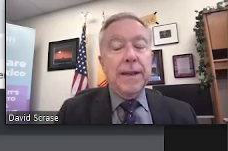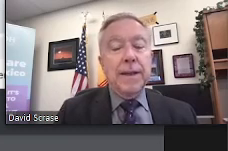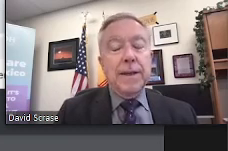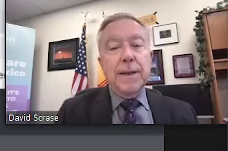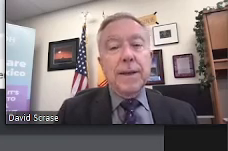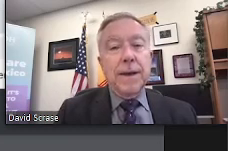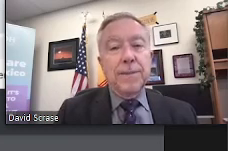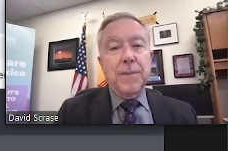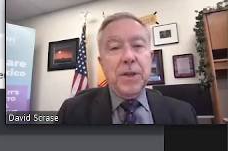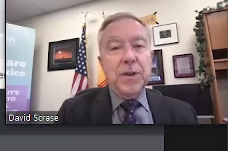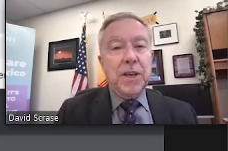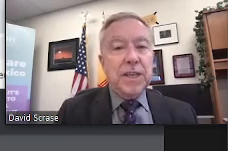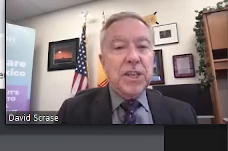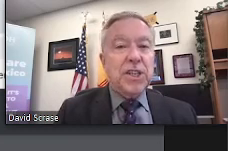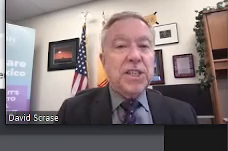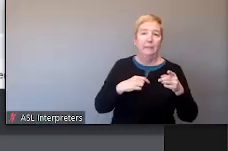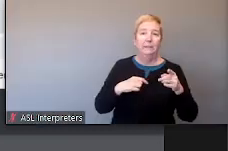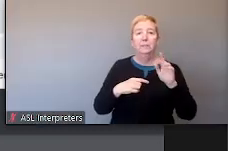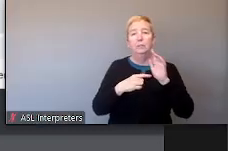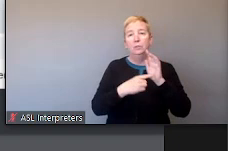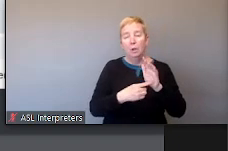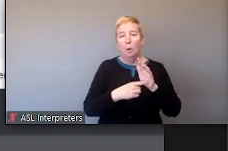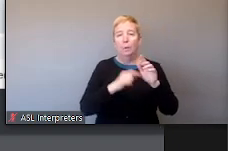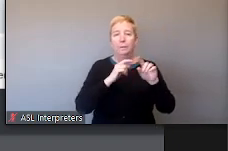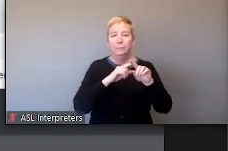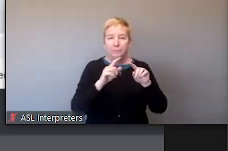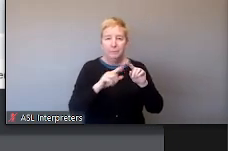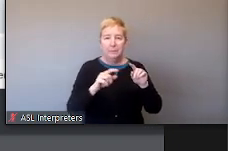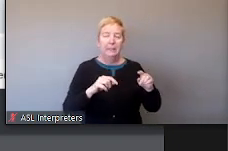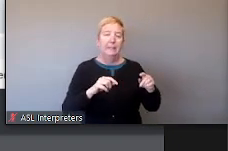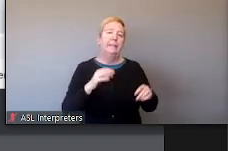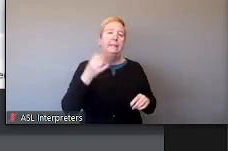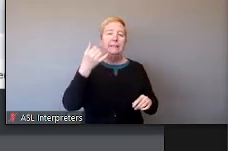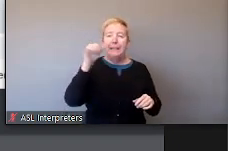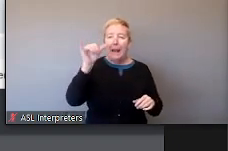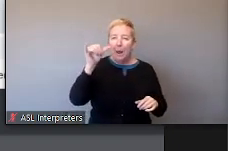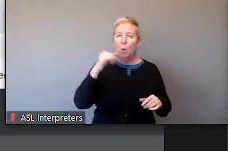that, the contingency level, yellow, which is yellow.